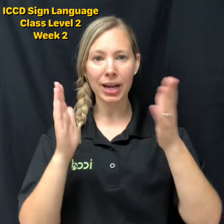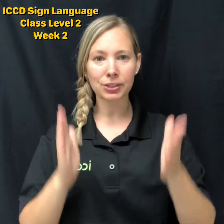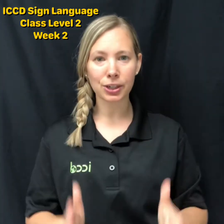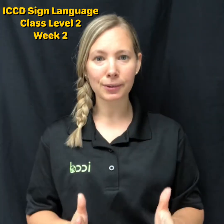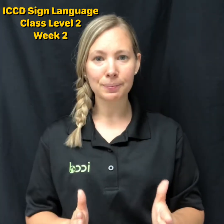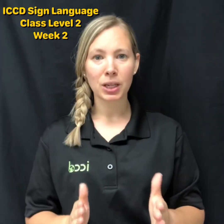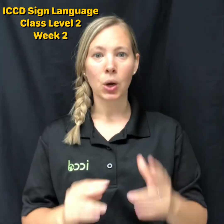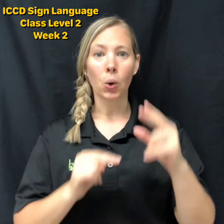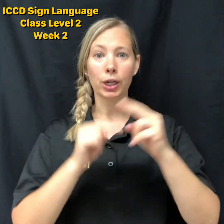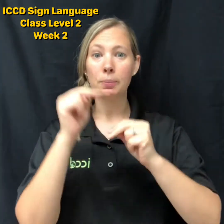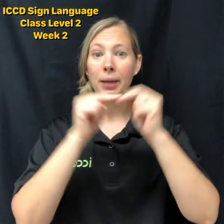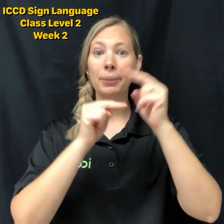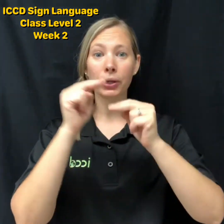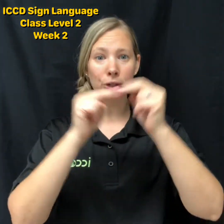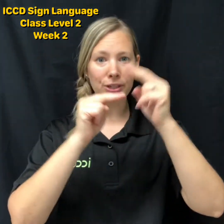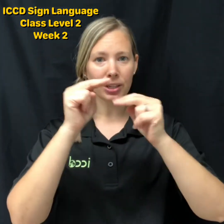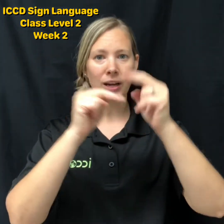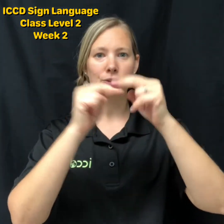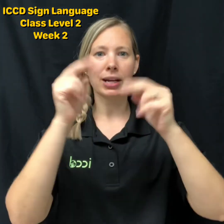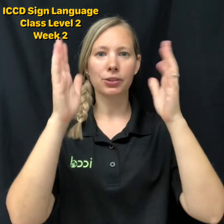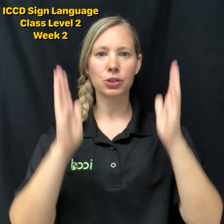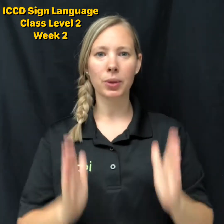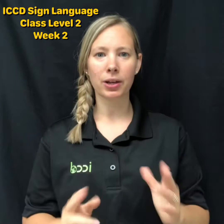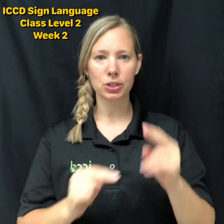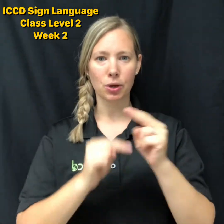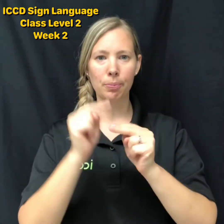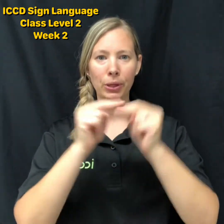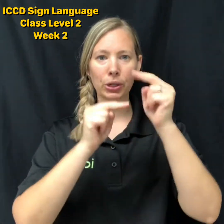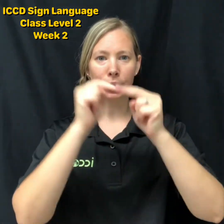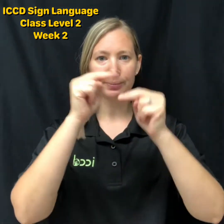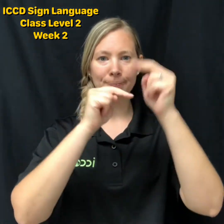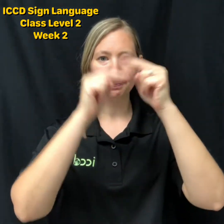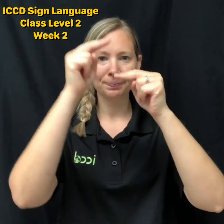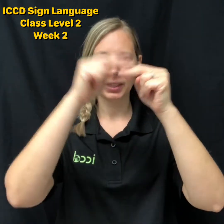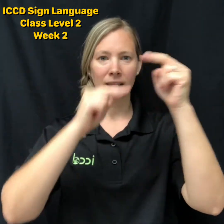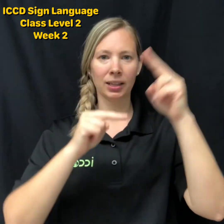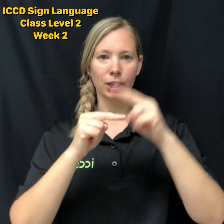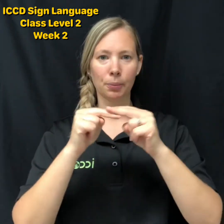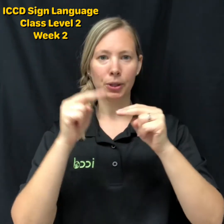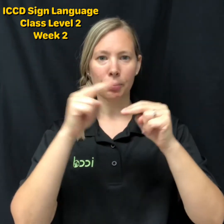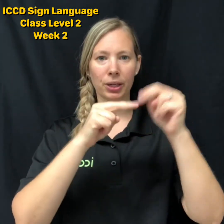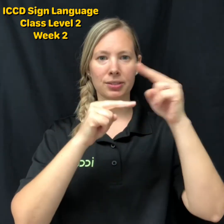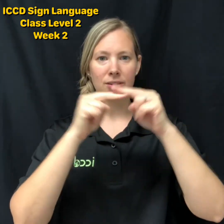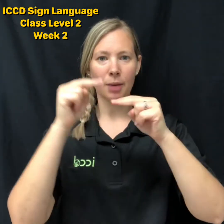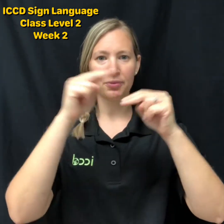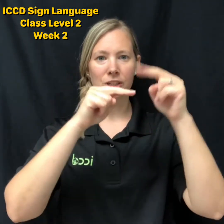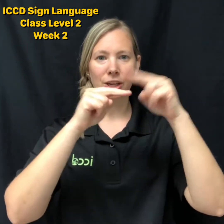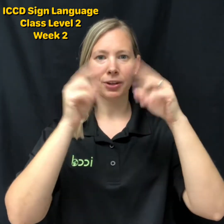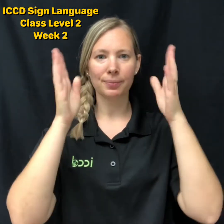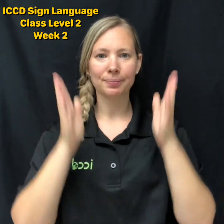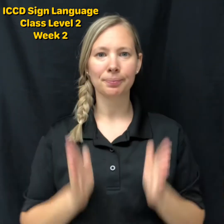contractor, or it could be a builder is a contractor as well, so builder, like you're putting the bricks on top of each other, and